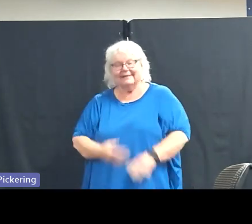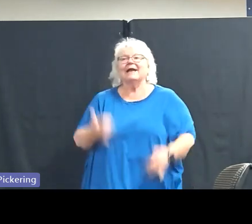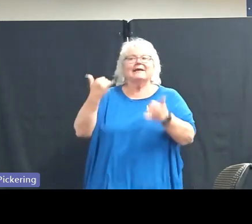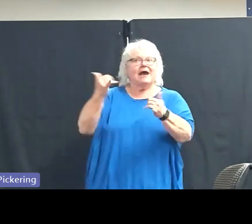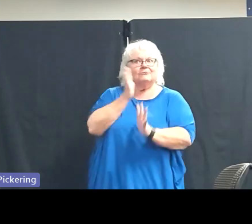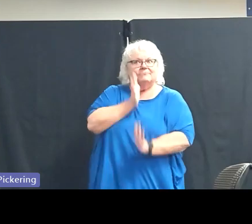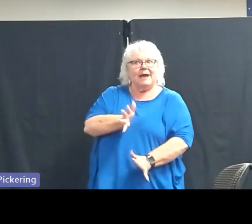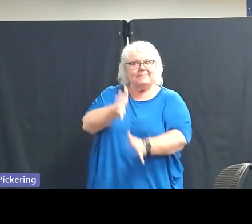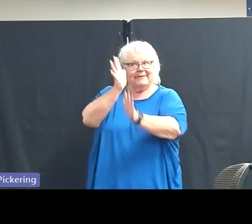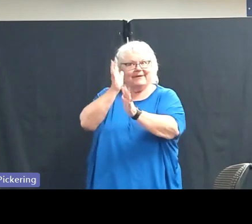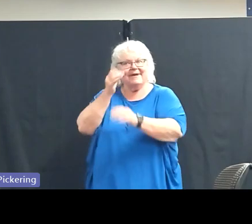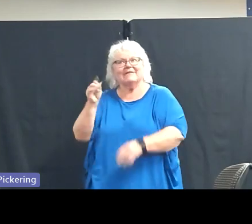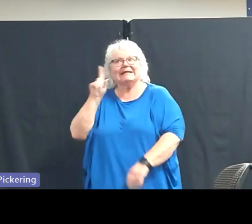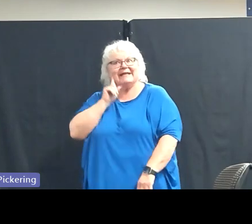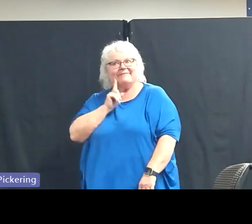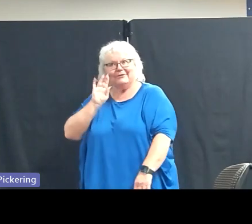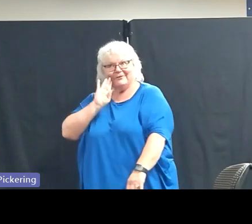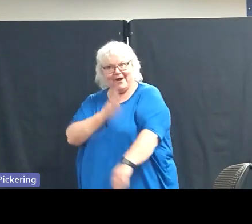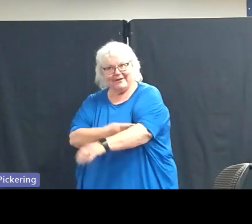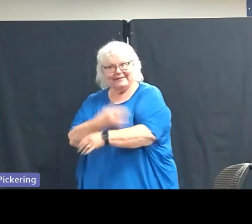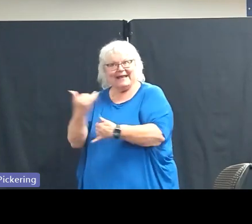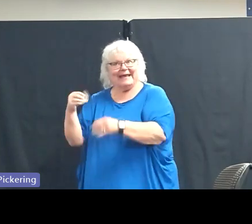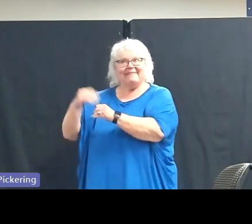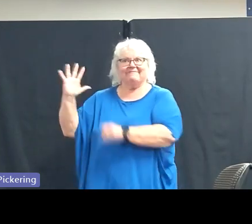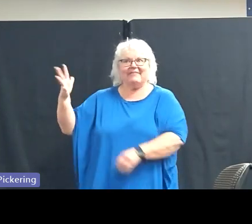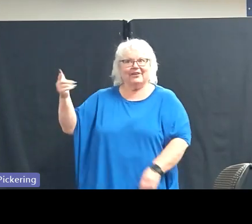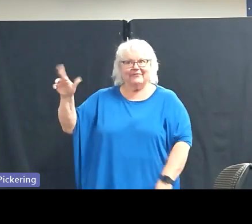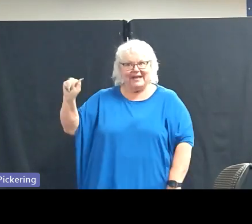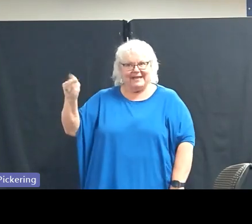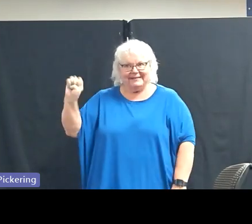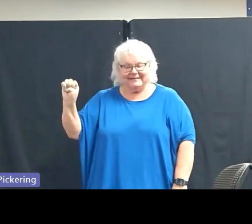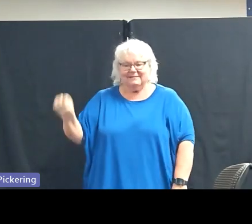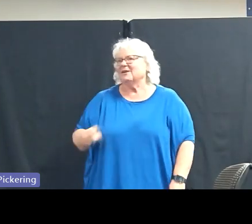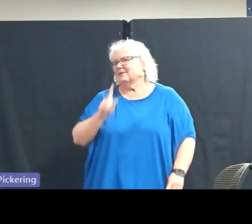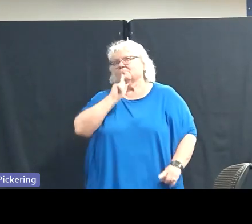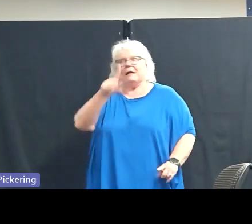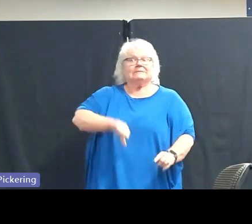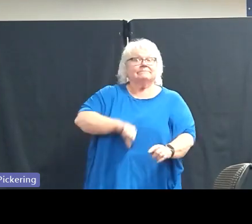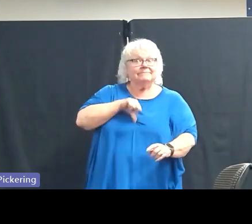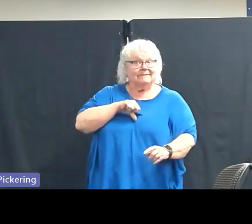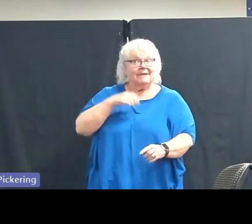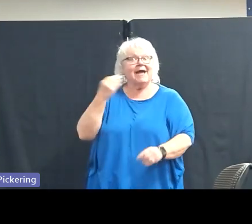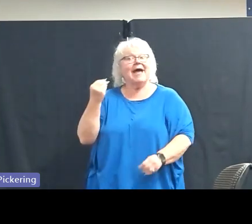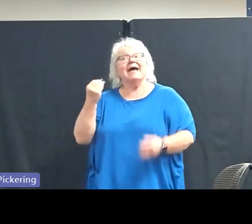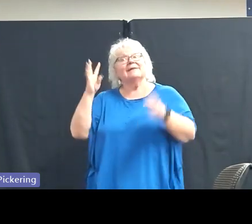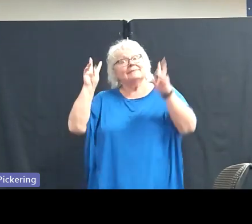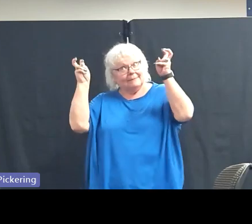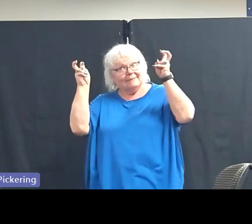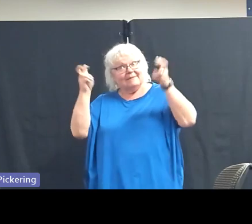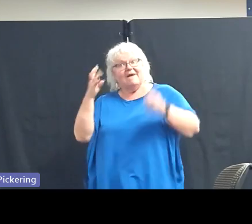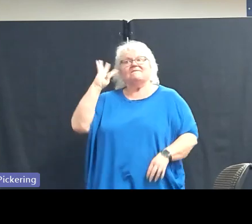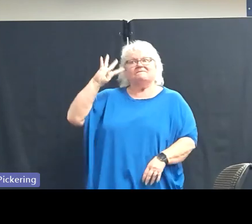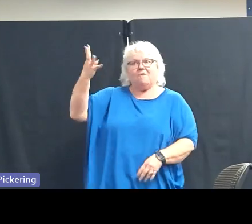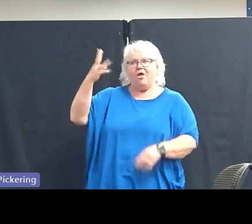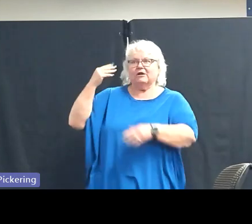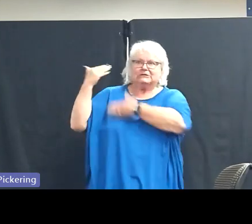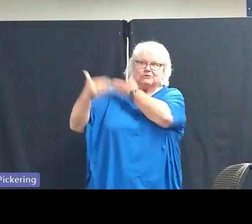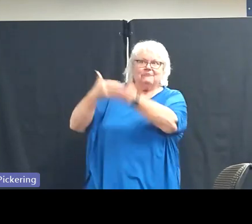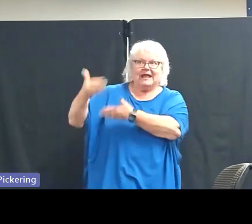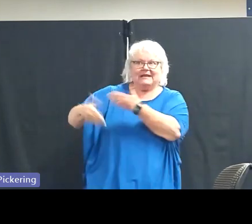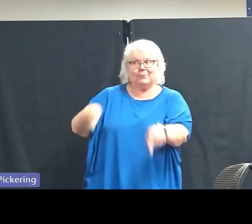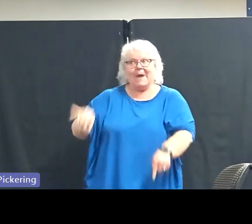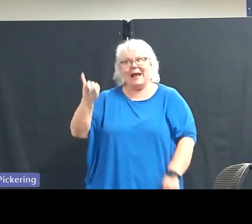of a deaf son. And now I'm a grandma, and they're in 5th grade of a deaf kiddo. And so